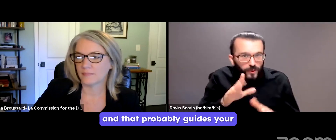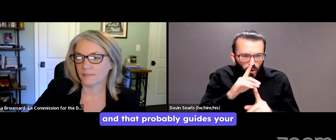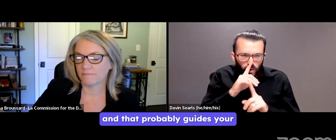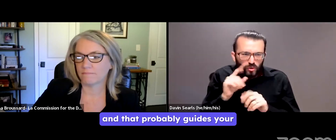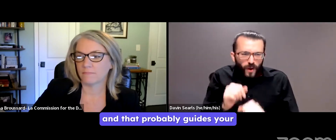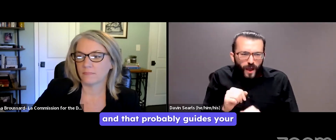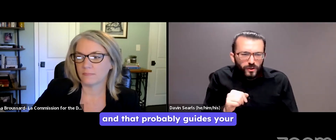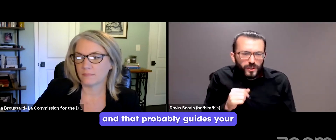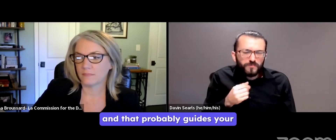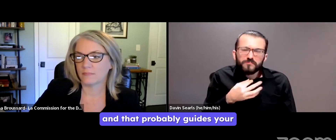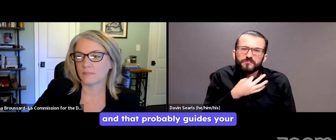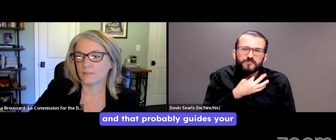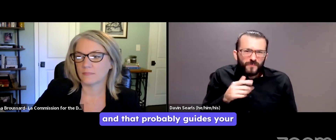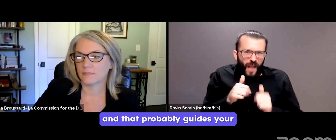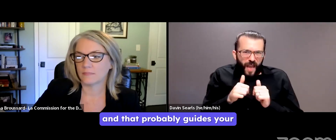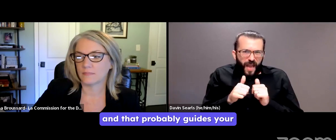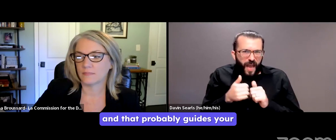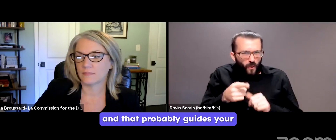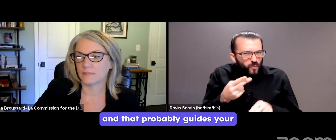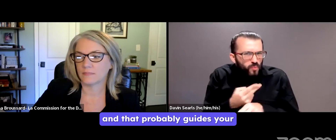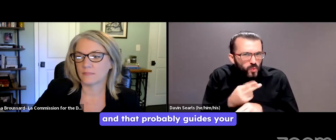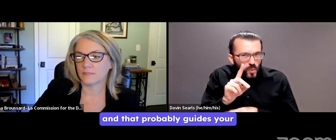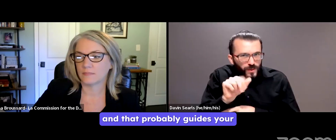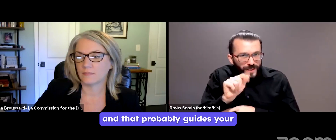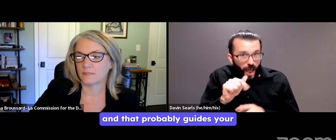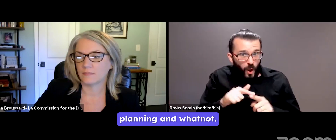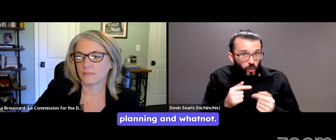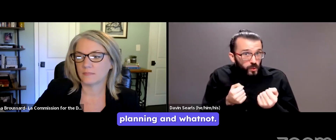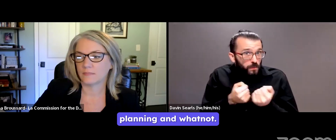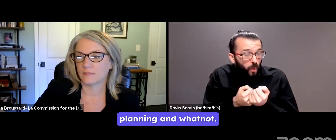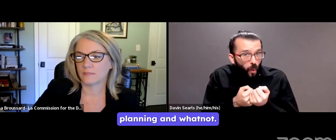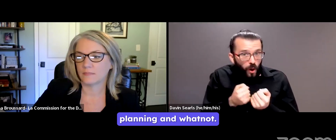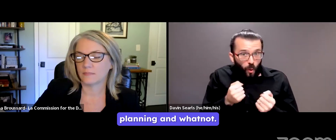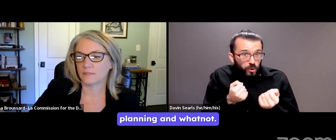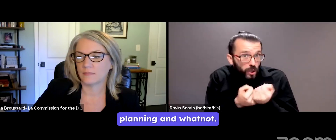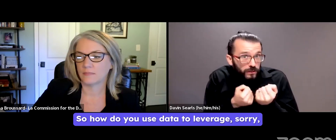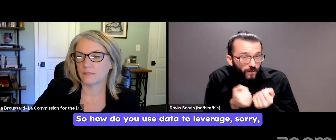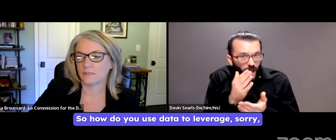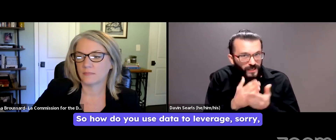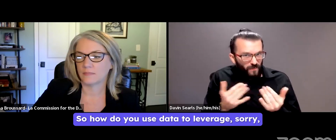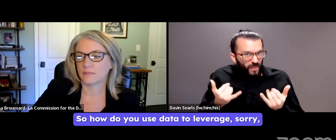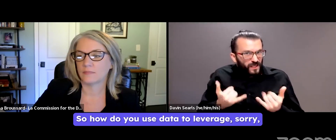and that probably guides your planning and whatnot. So how do you